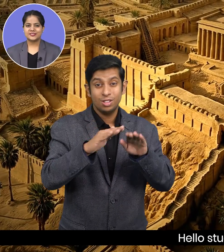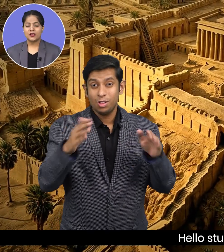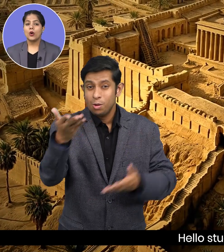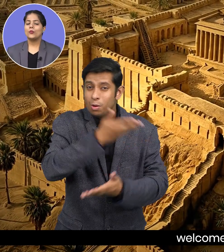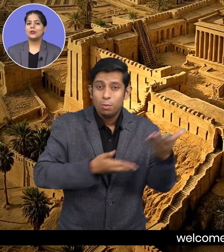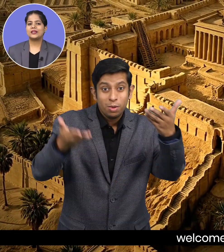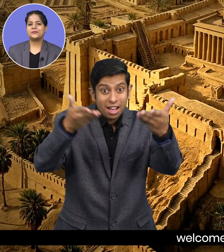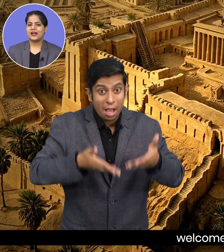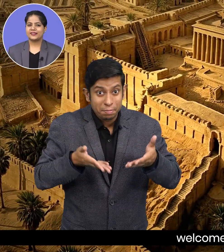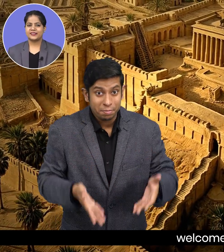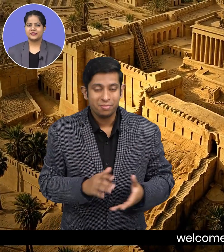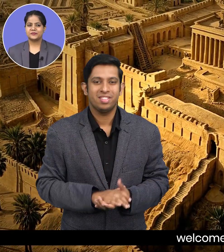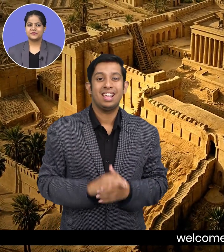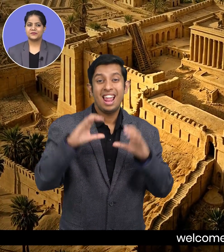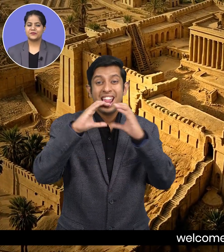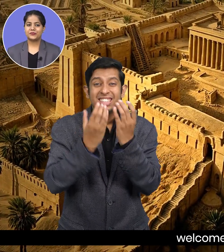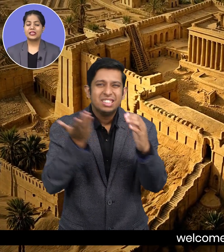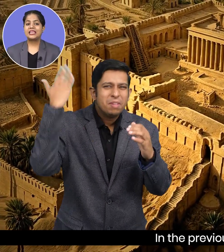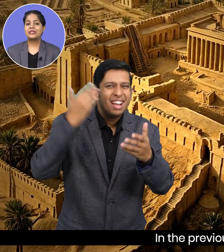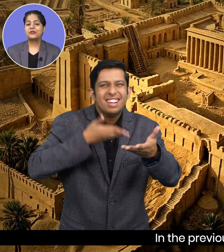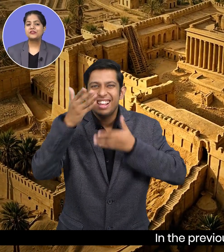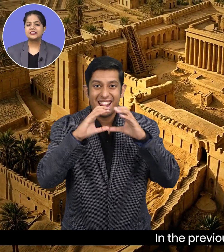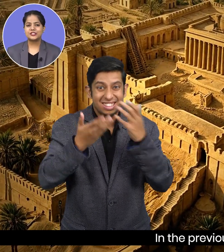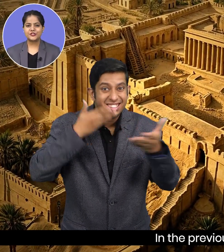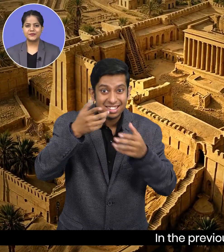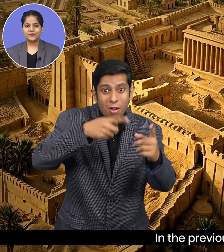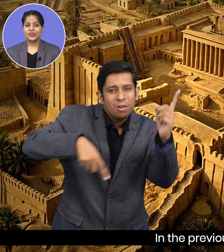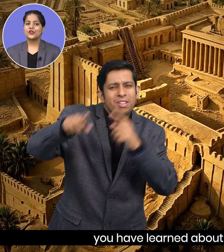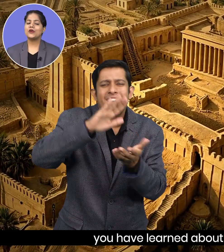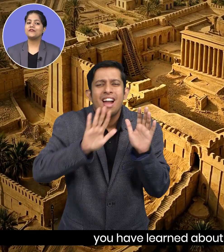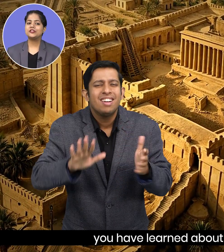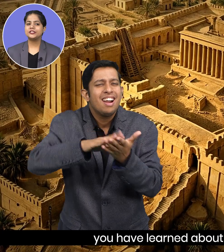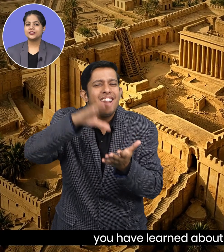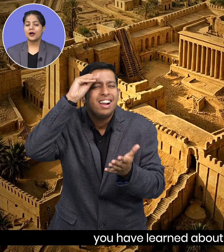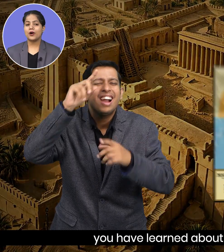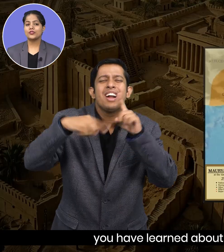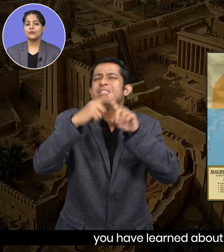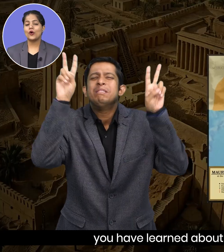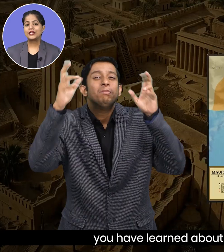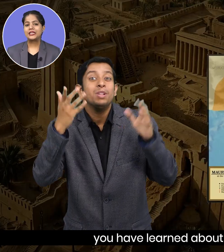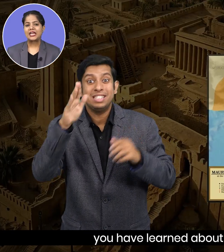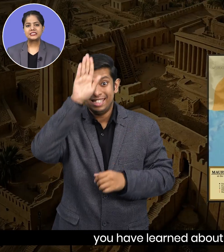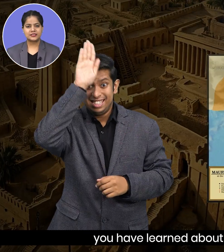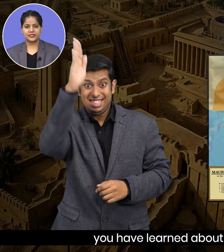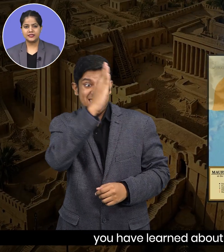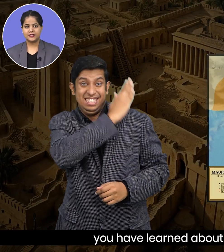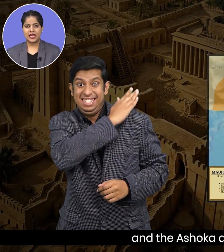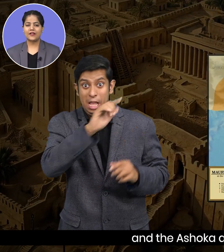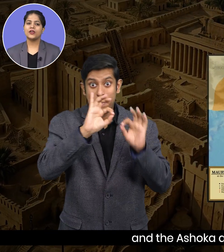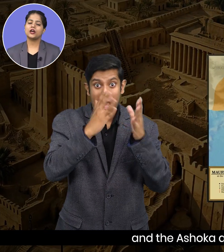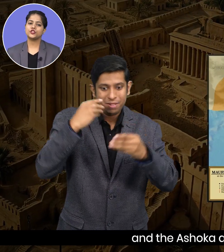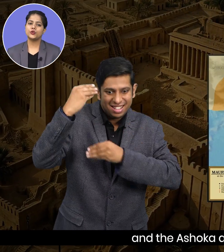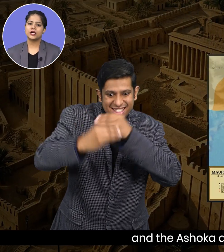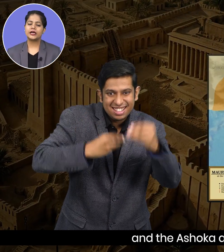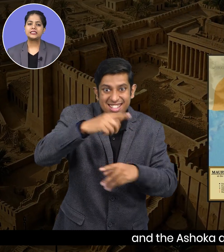Hello students, welcome back. In the previous session, you have learned about the Mauryan dynasty